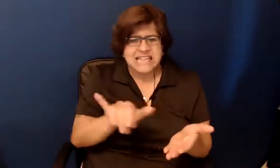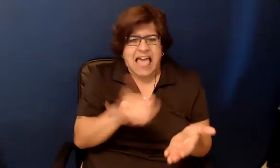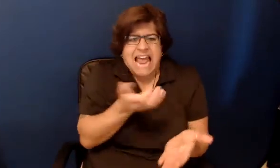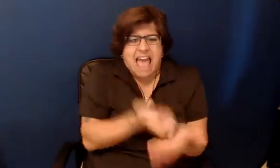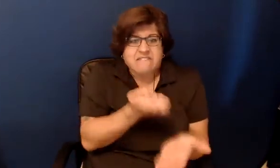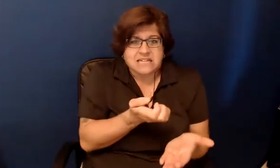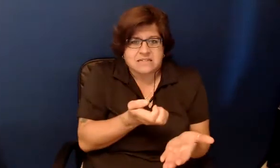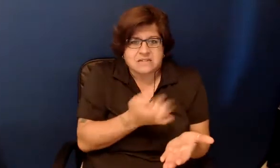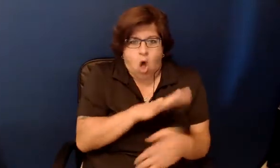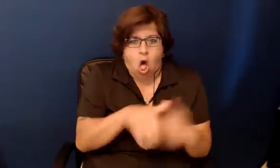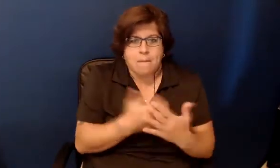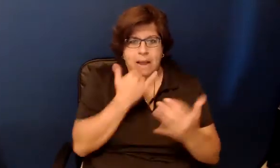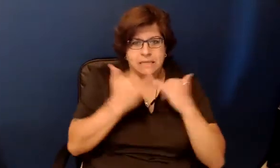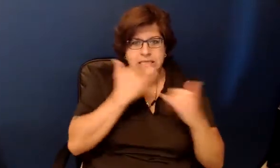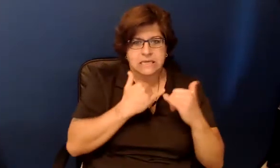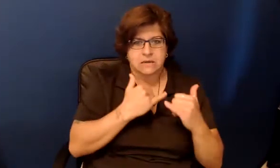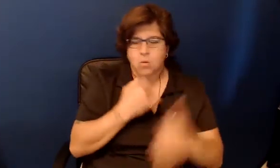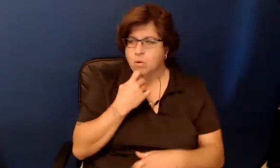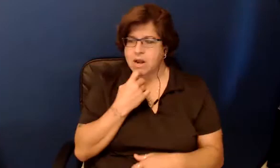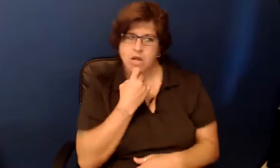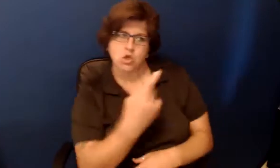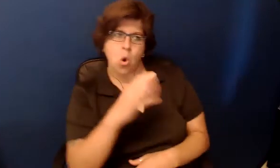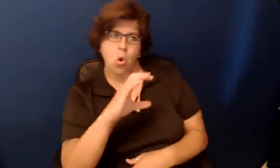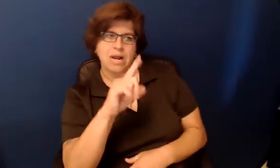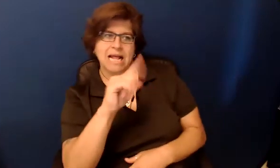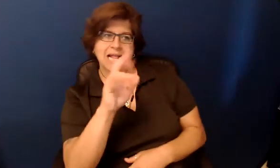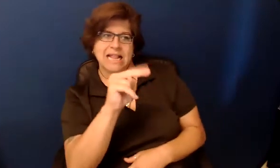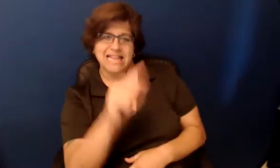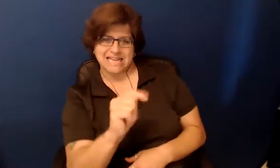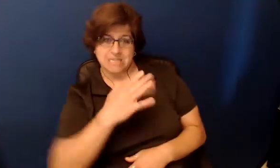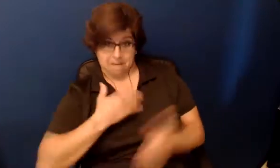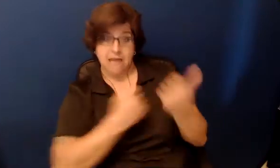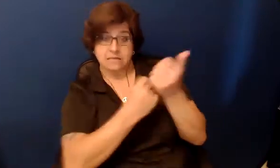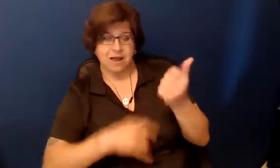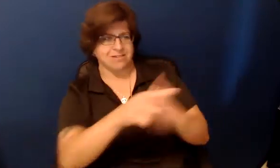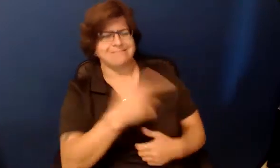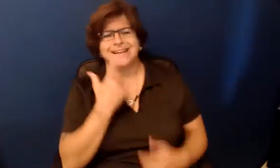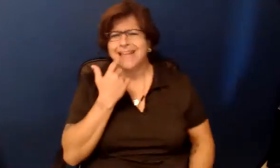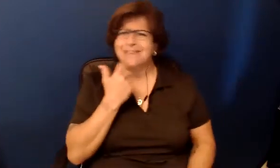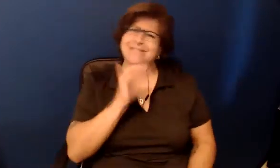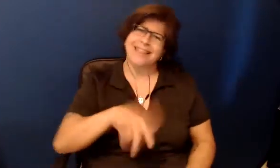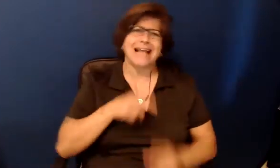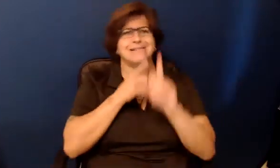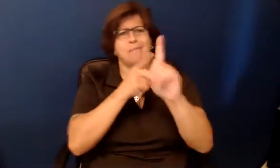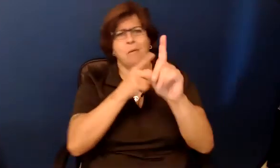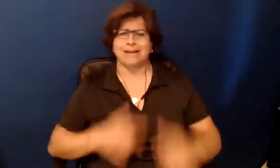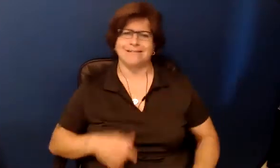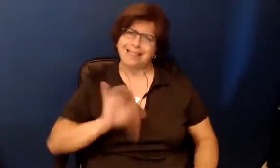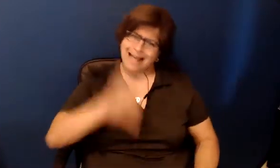down, incriminating stuff down on a piece of paper, you know. And when I related that to Clint, he just laughed. He said, well,